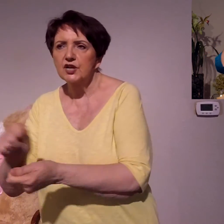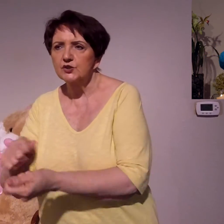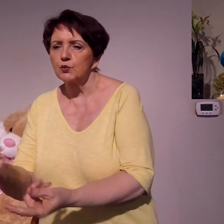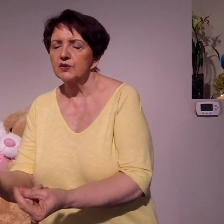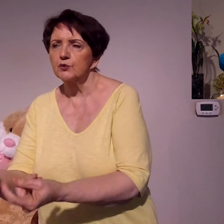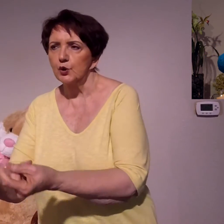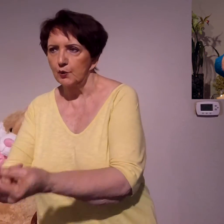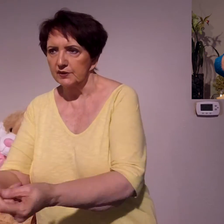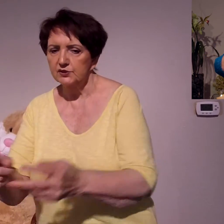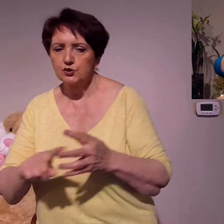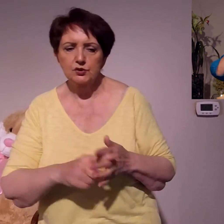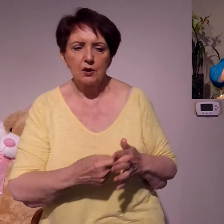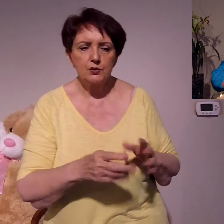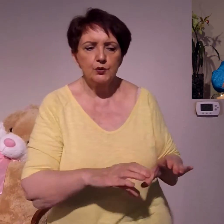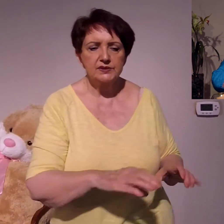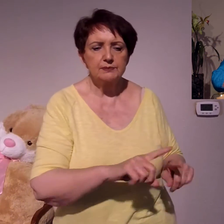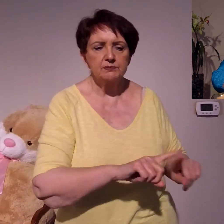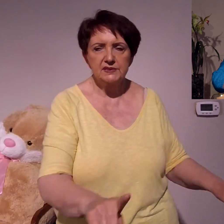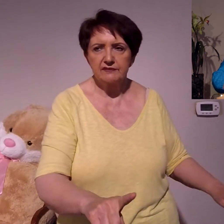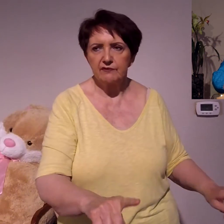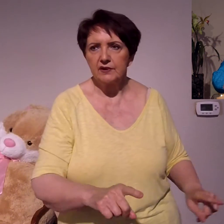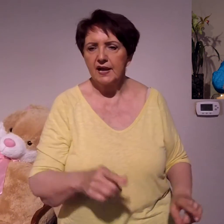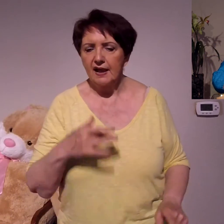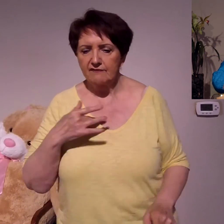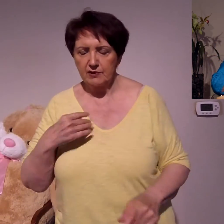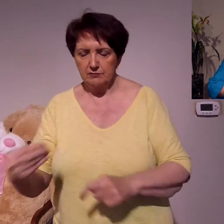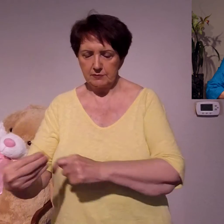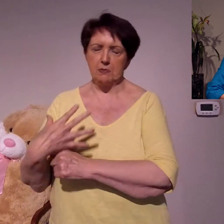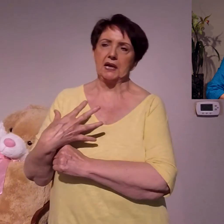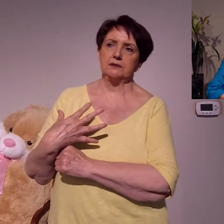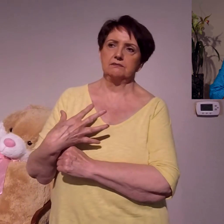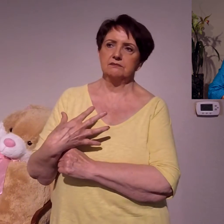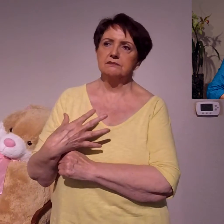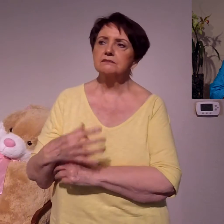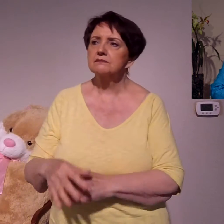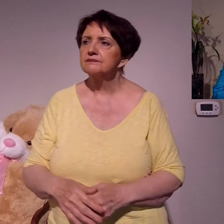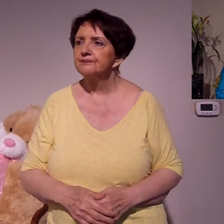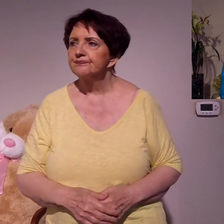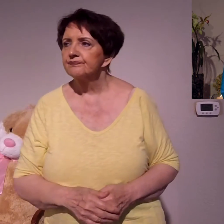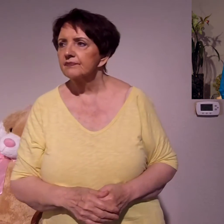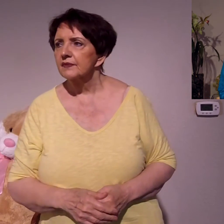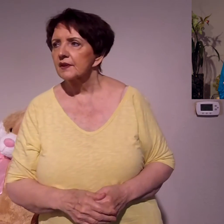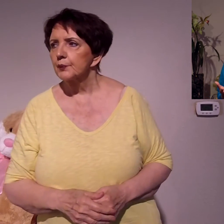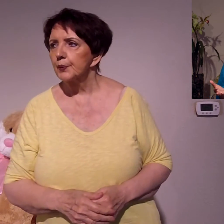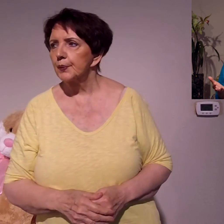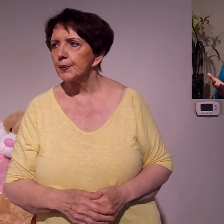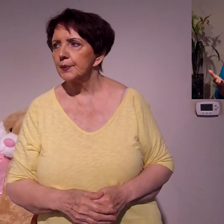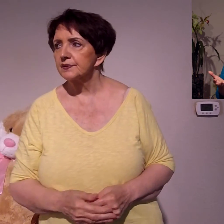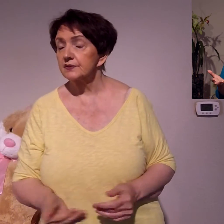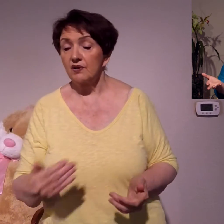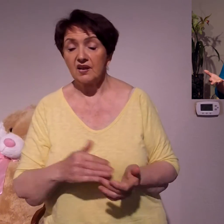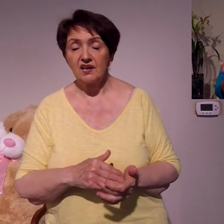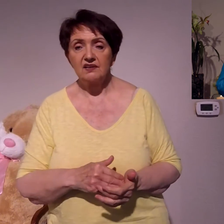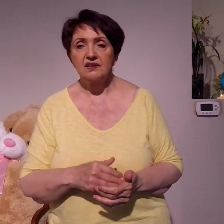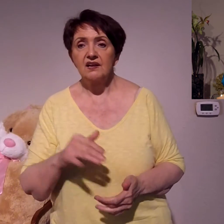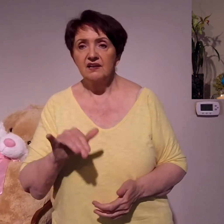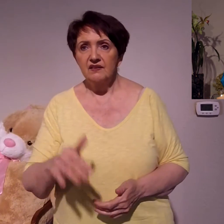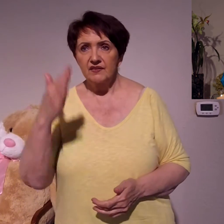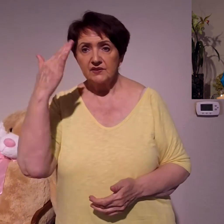sensitive zone and the faster then we go to reaction, which usually means the other person has to change what they're